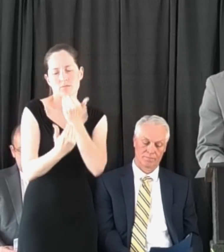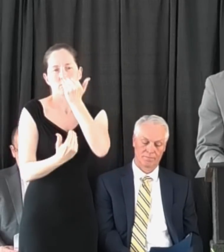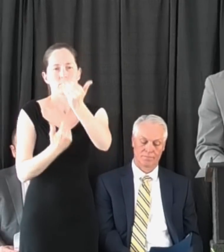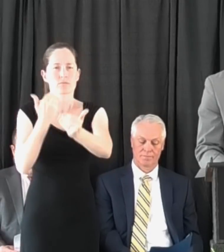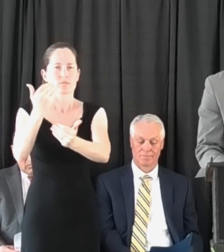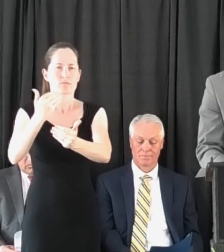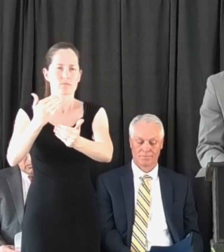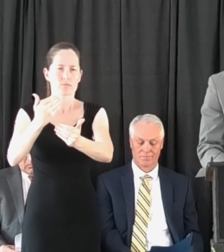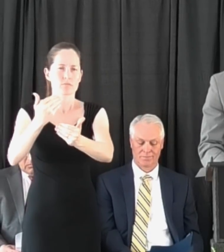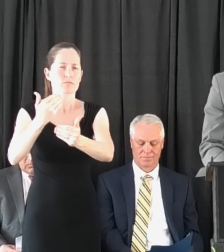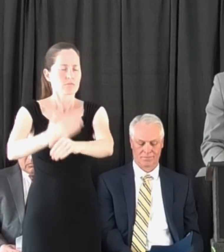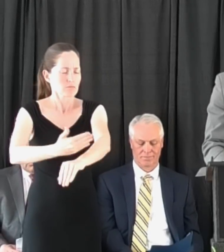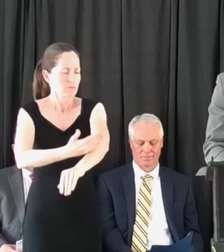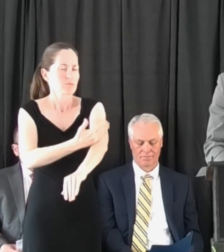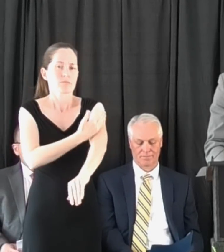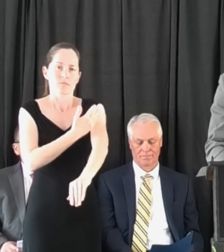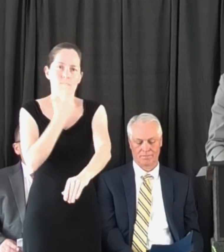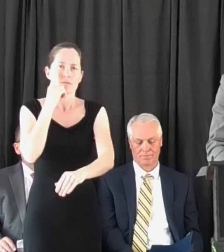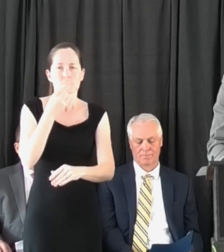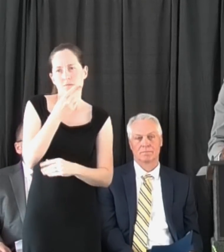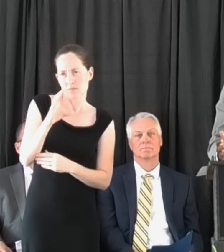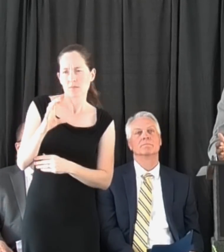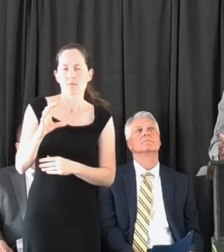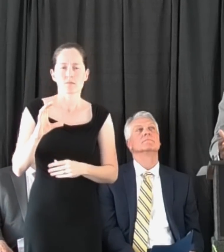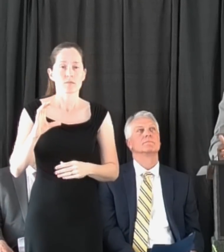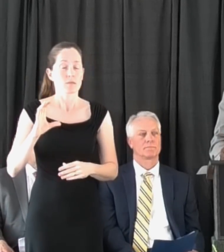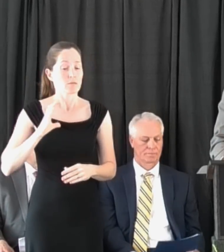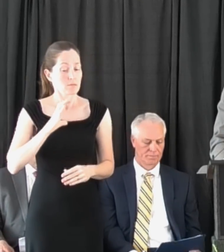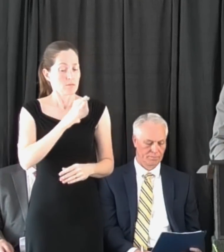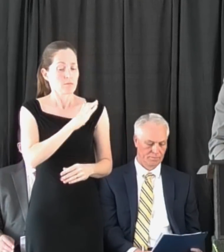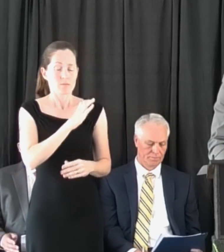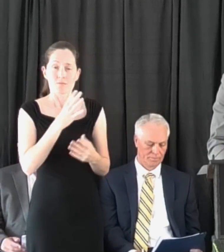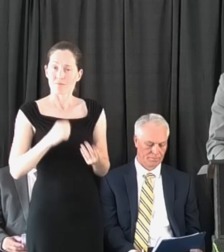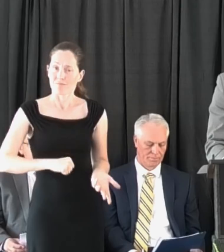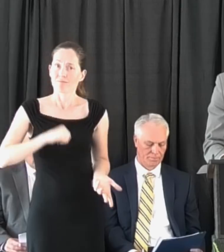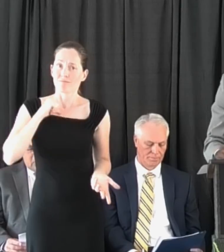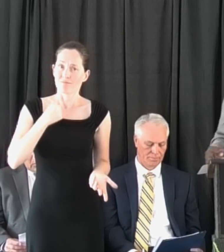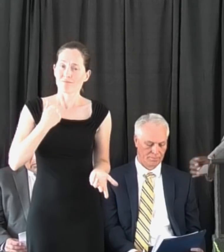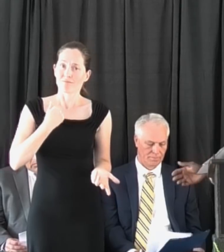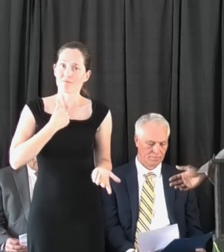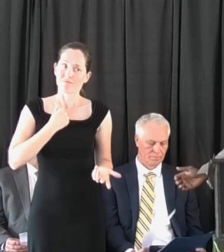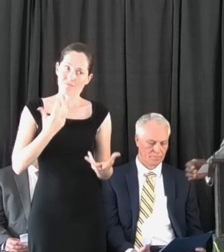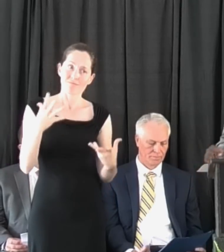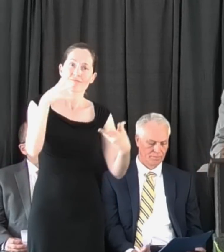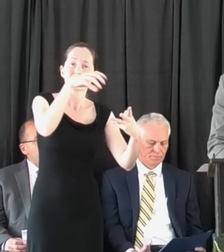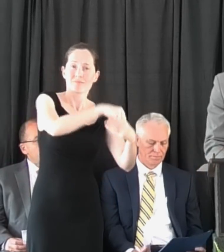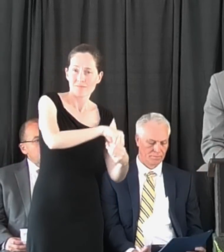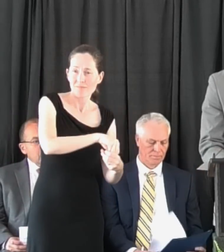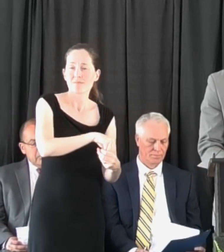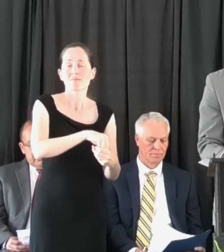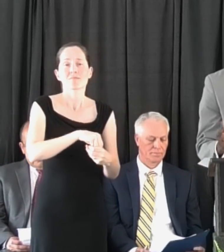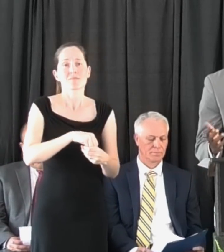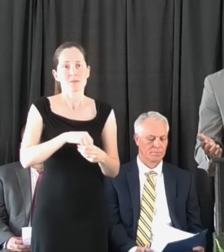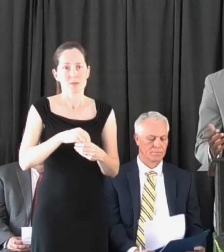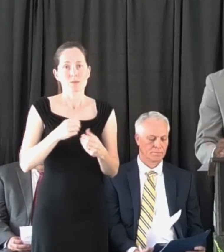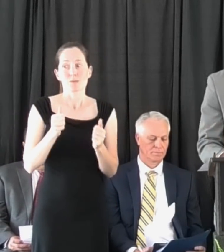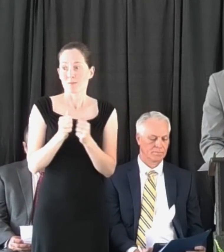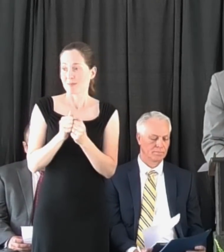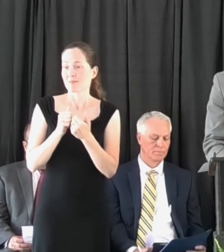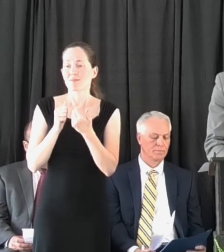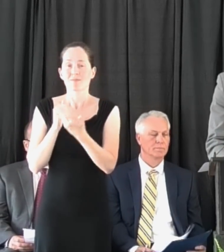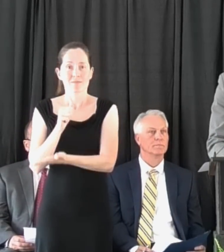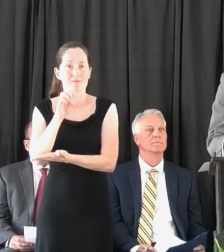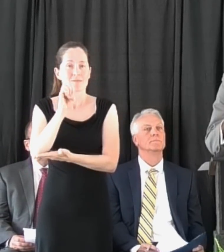County Council is proud to be a part of that progress and values our partnership with the executive branch and, of course, the